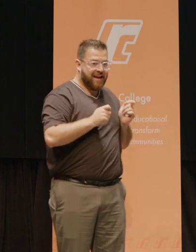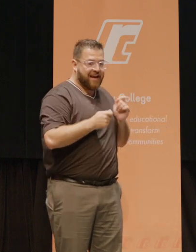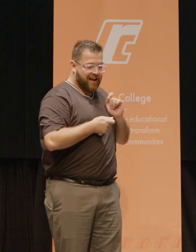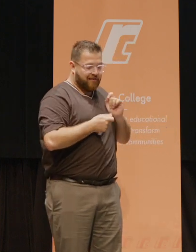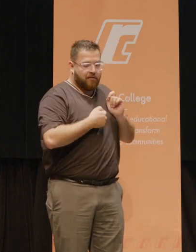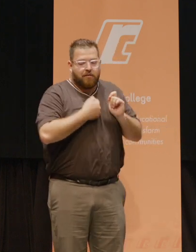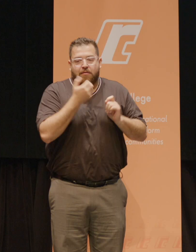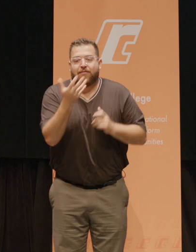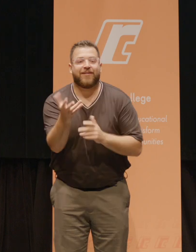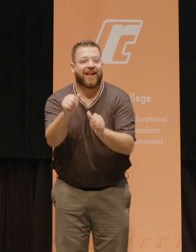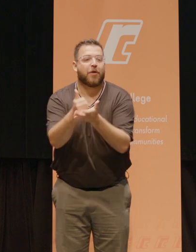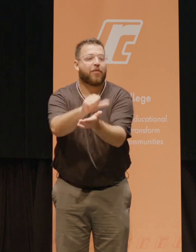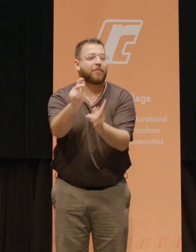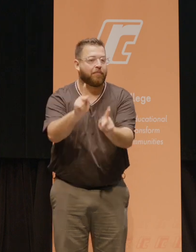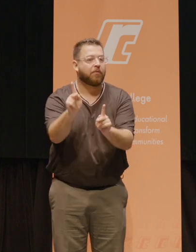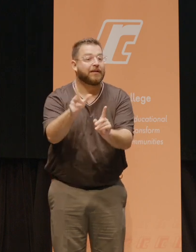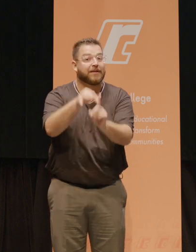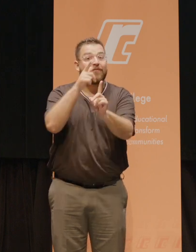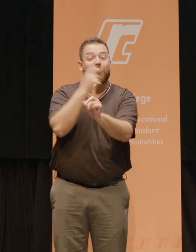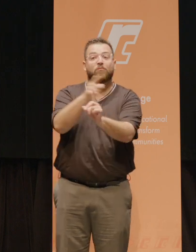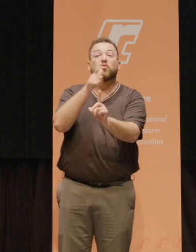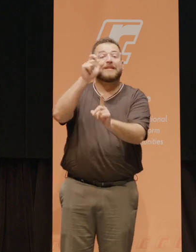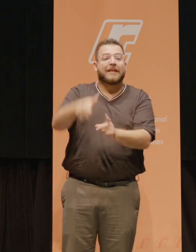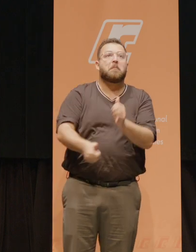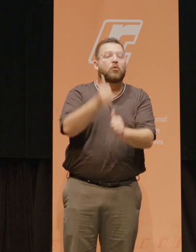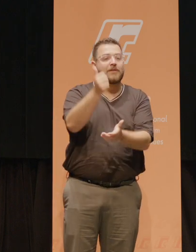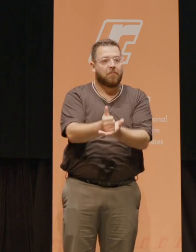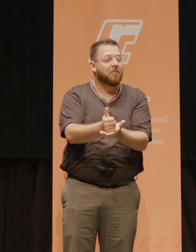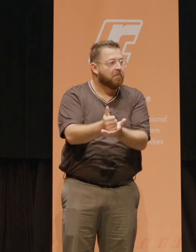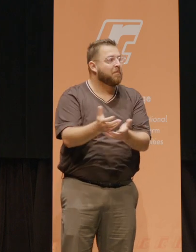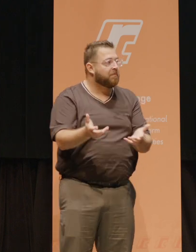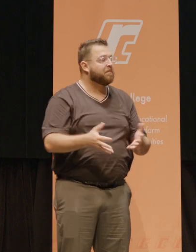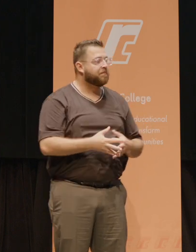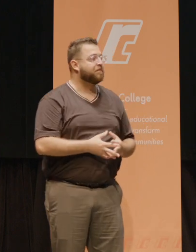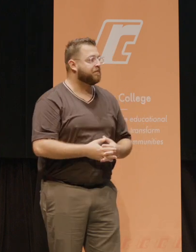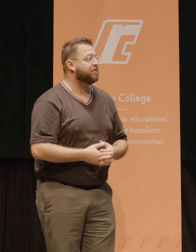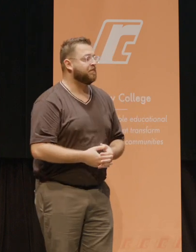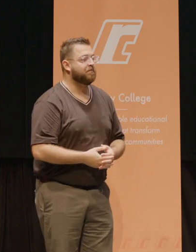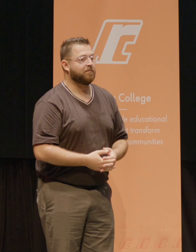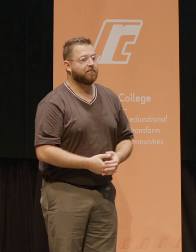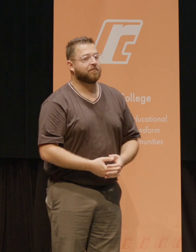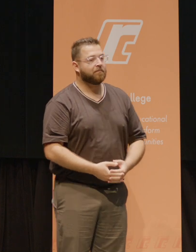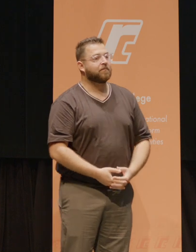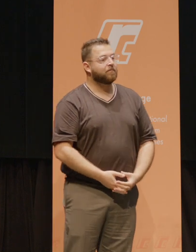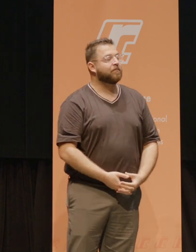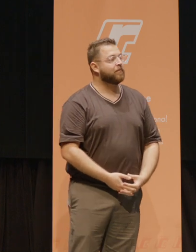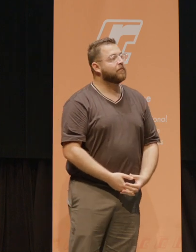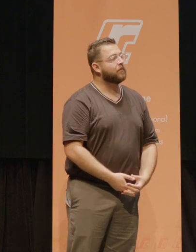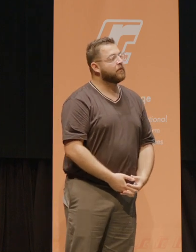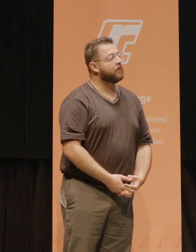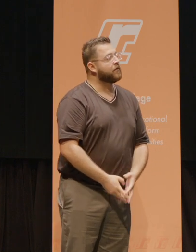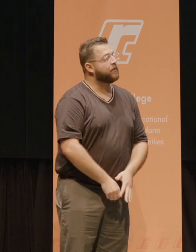other people, especially those that need our help the most. Yes, and especially as we think about working with community